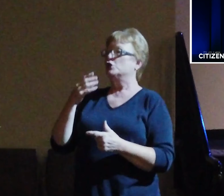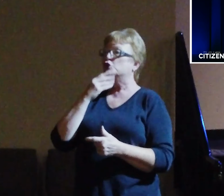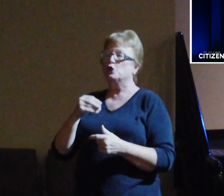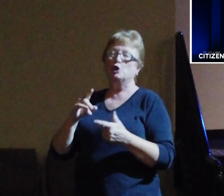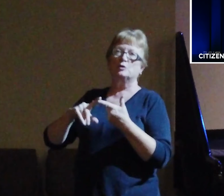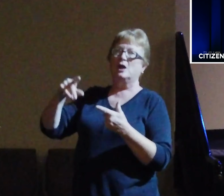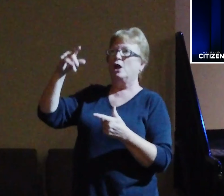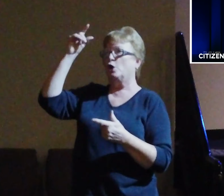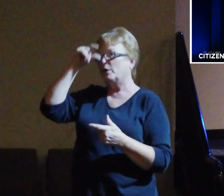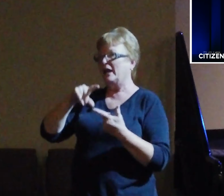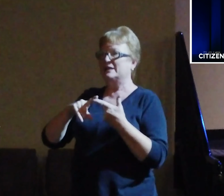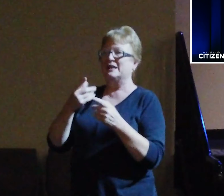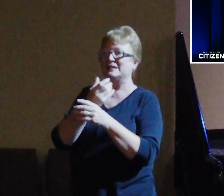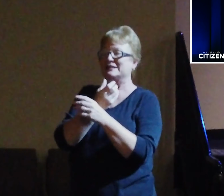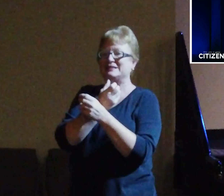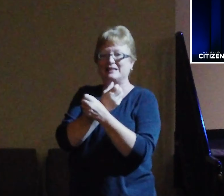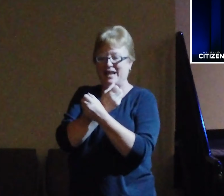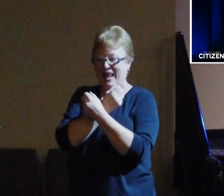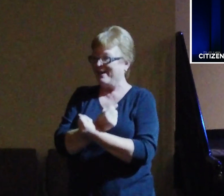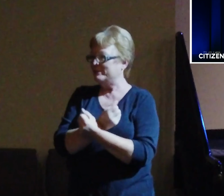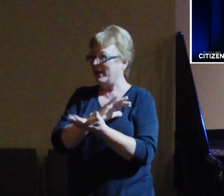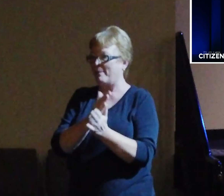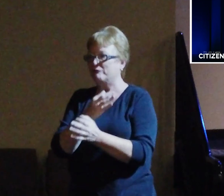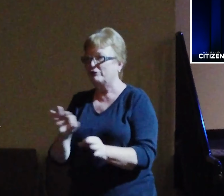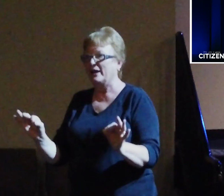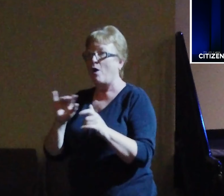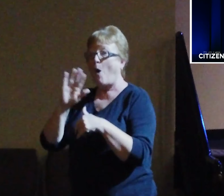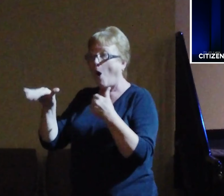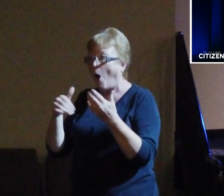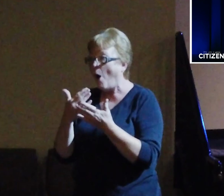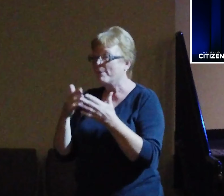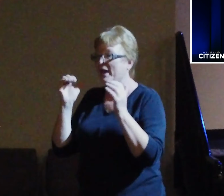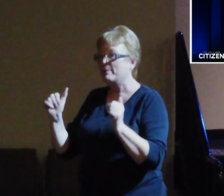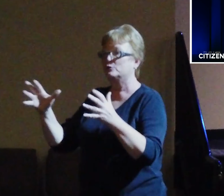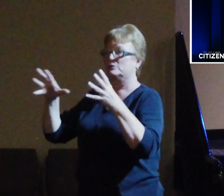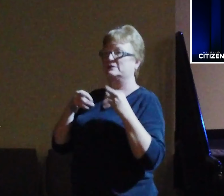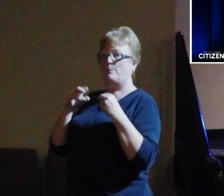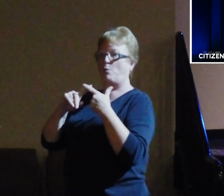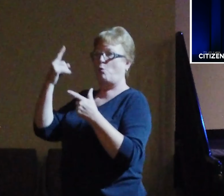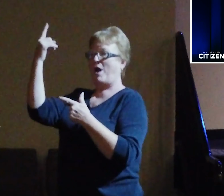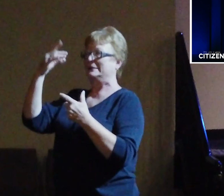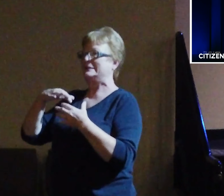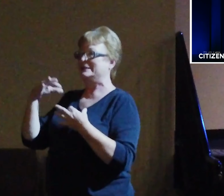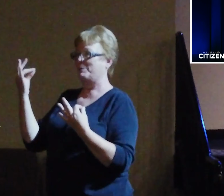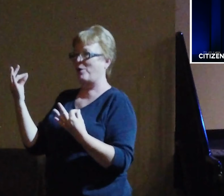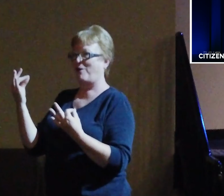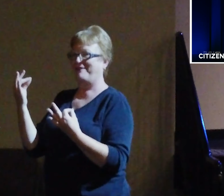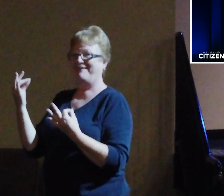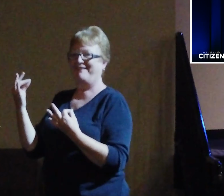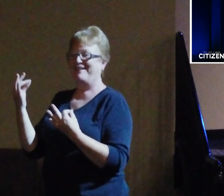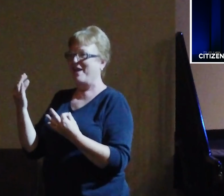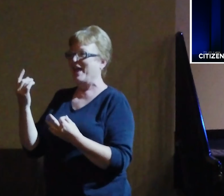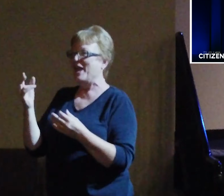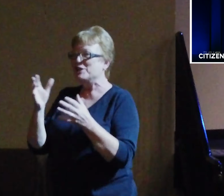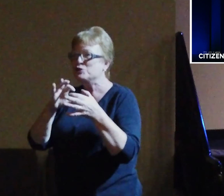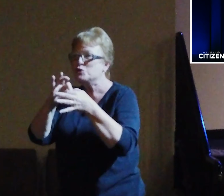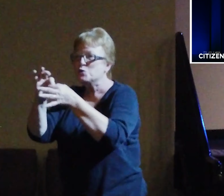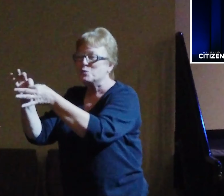slaves are free. All were made to drink of one spirit in unity.